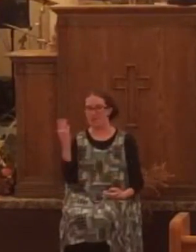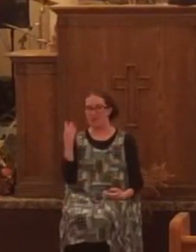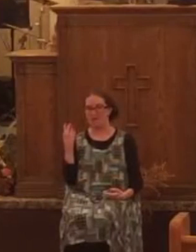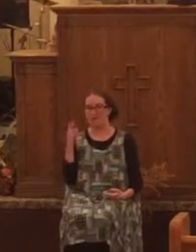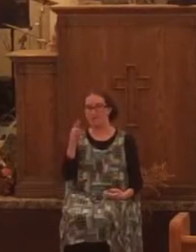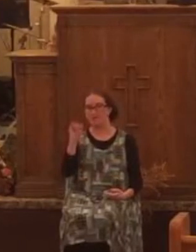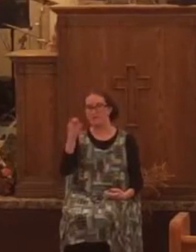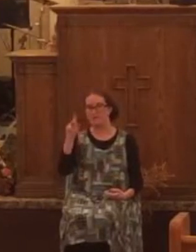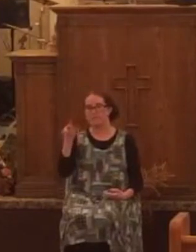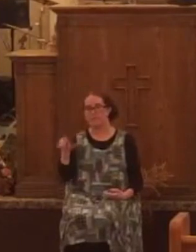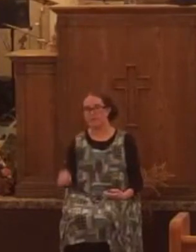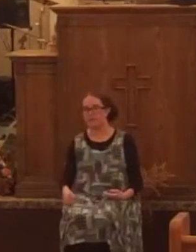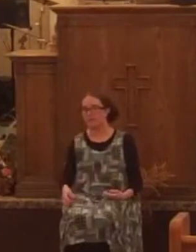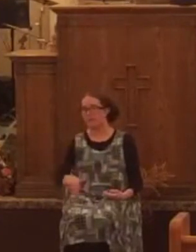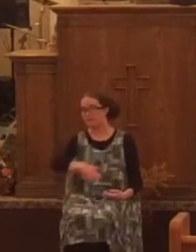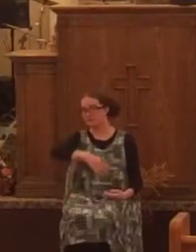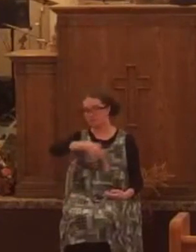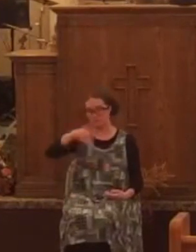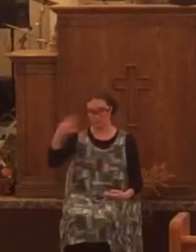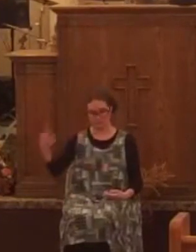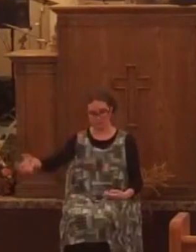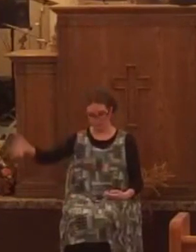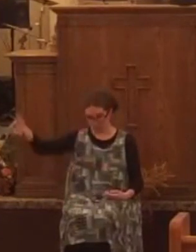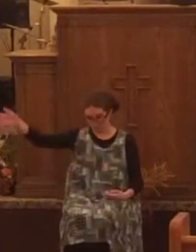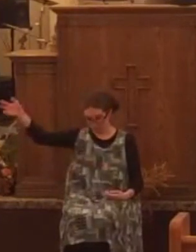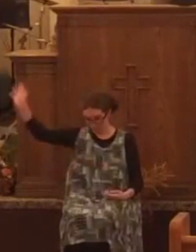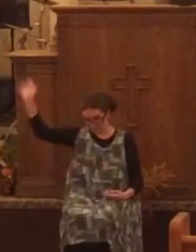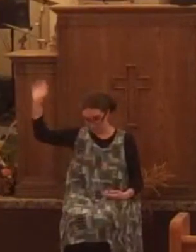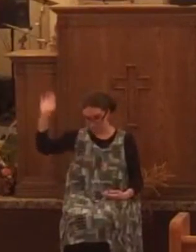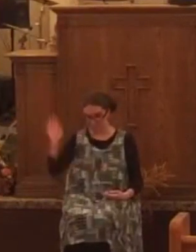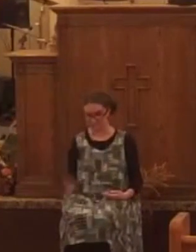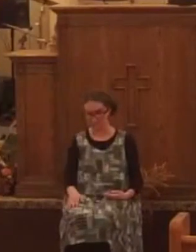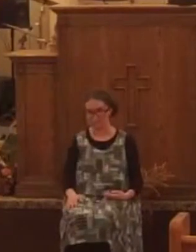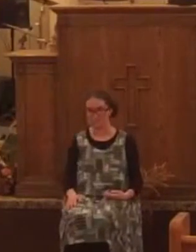Ricky Romero and Psycho Negro. Yep.